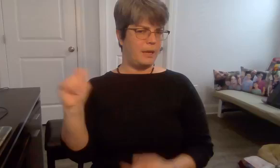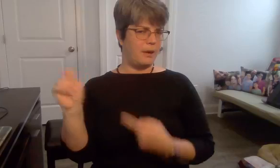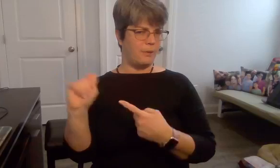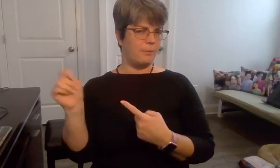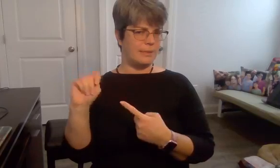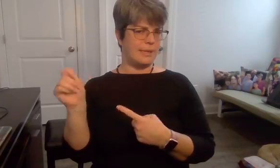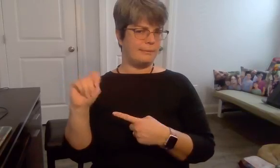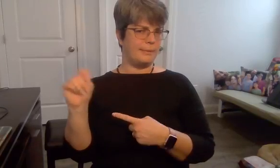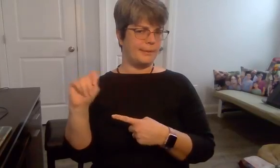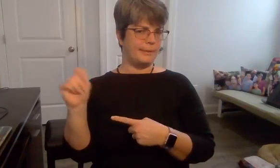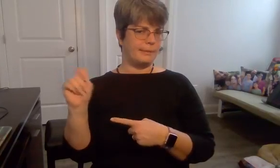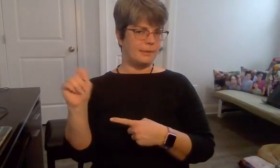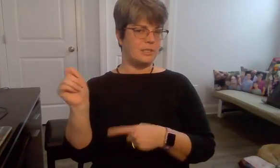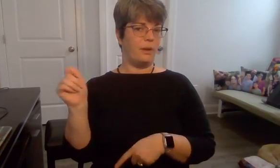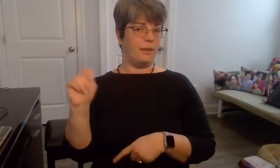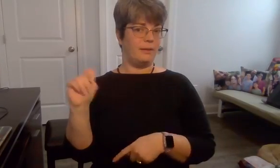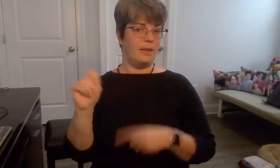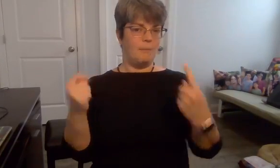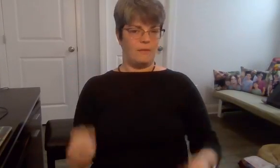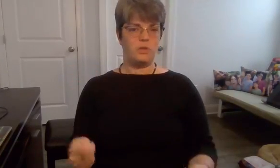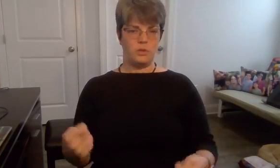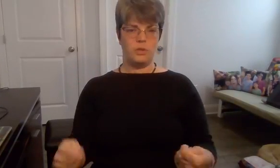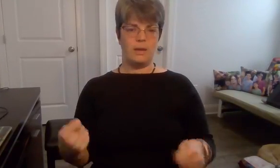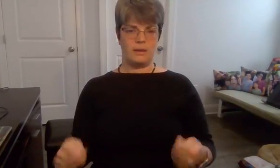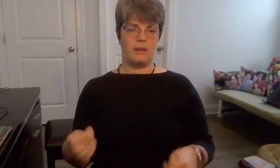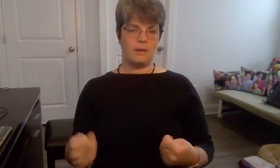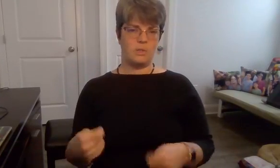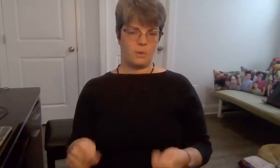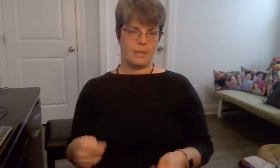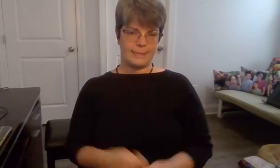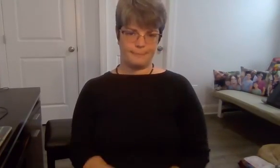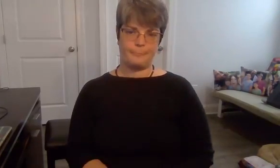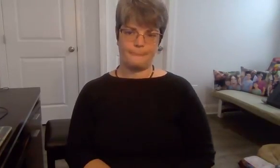here, what's that, remember? That's toilet. But if you do 2 down here, it's toys. Okay.